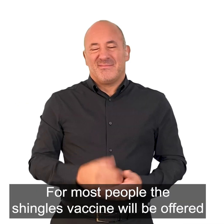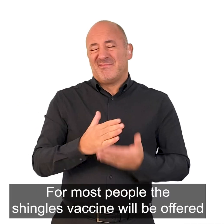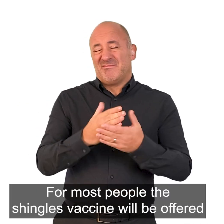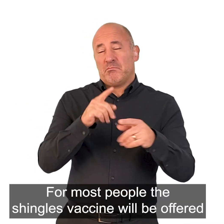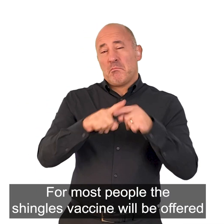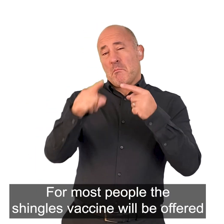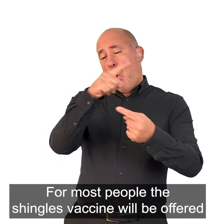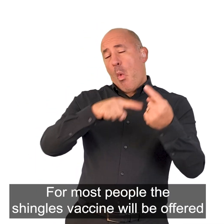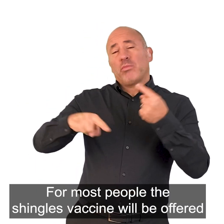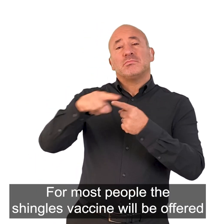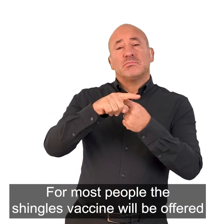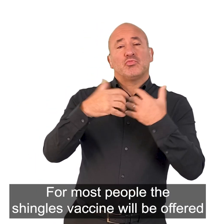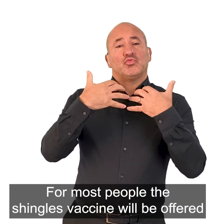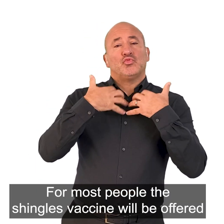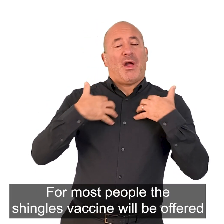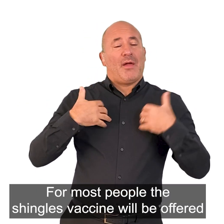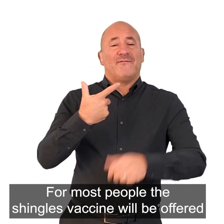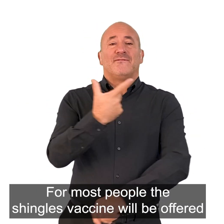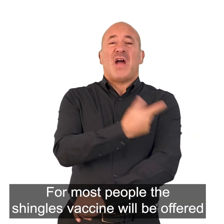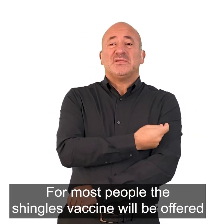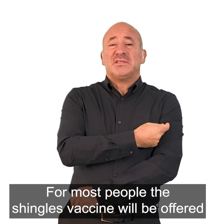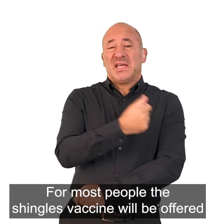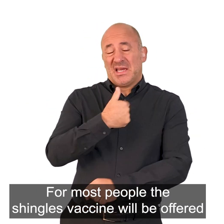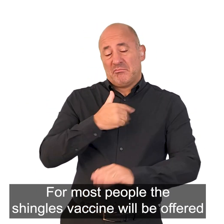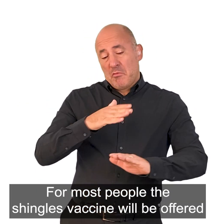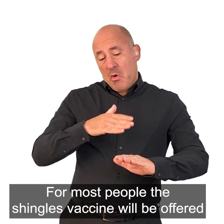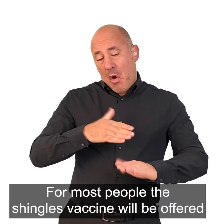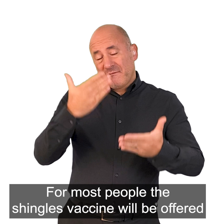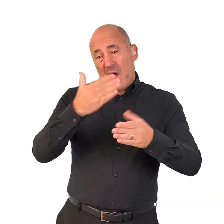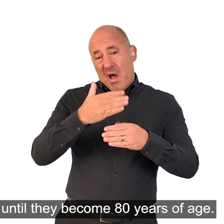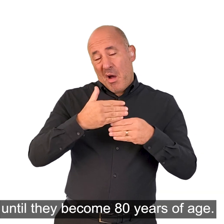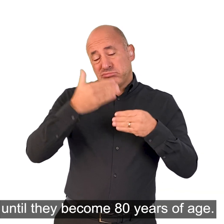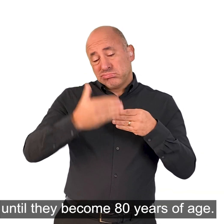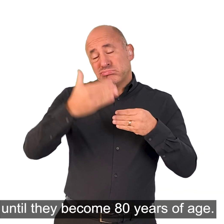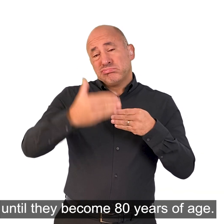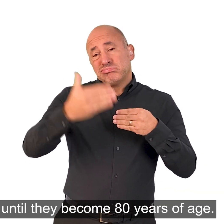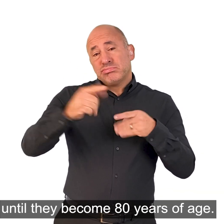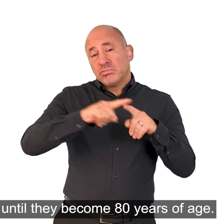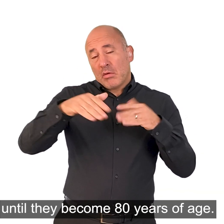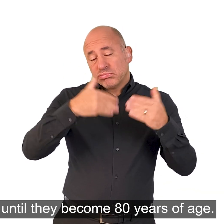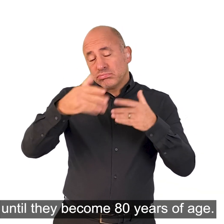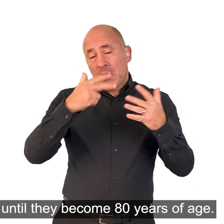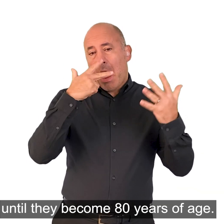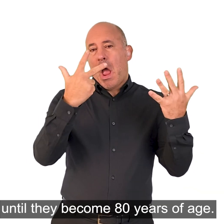For most people, the shingles vaccine will be offered until they become 80 years of age.